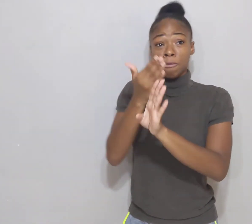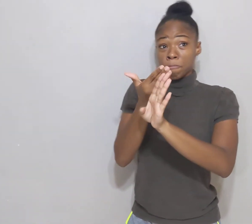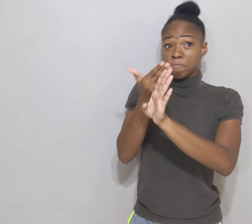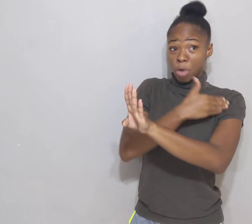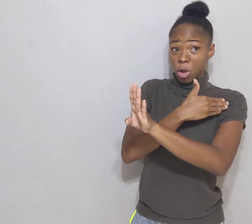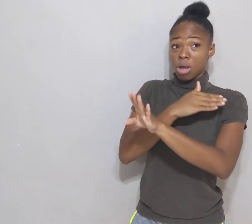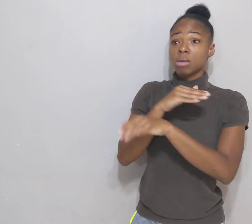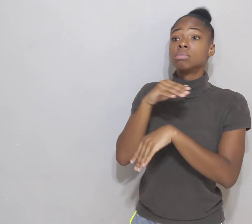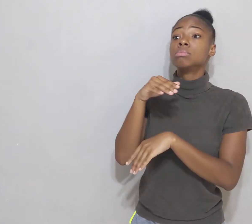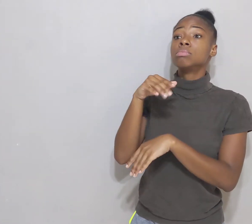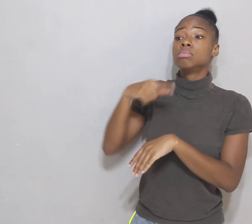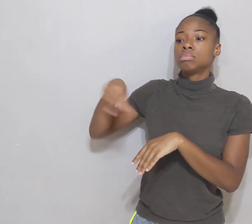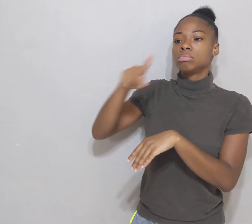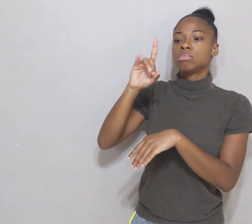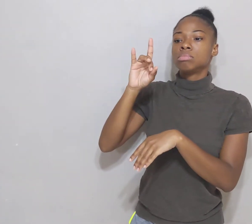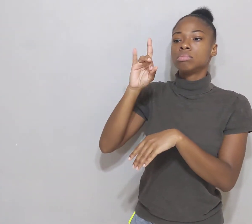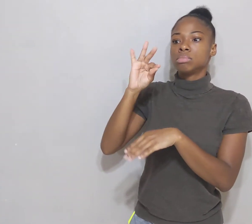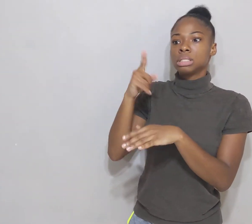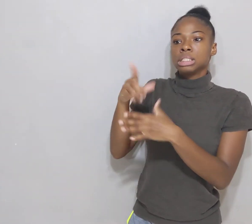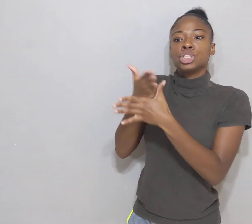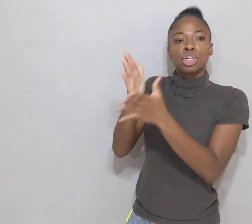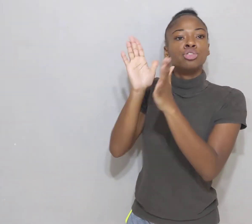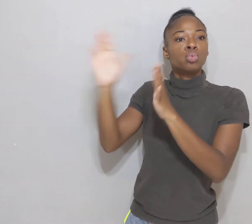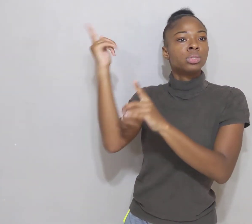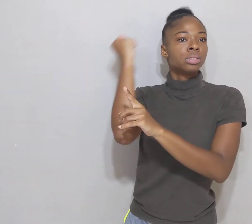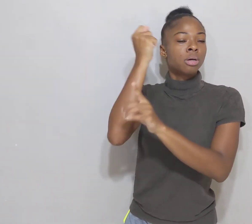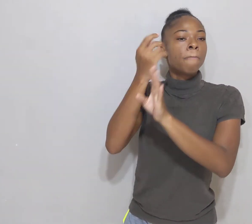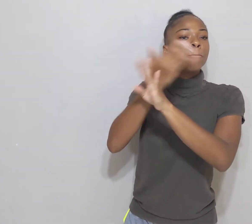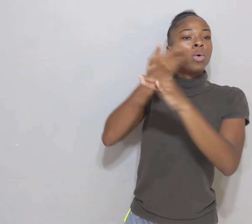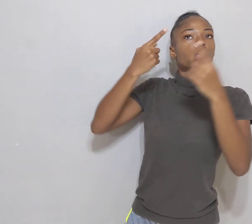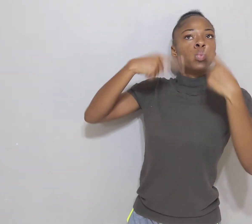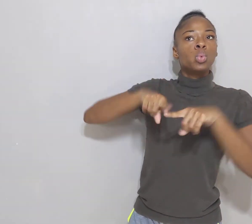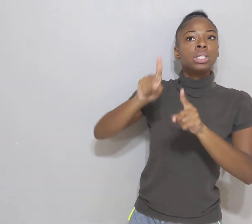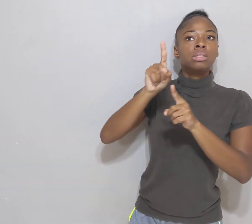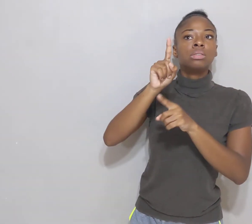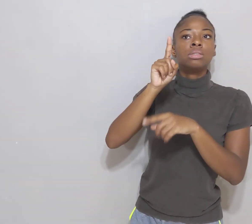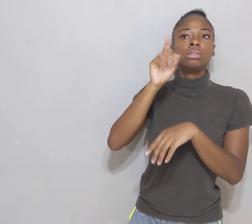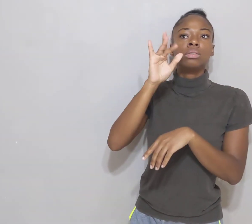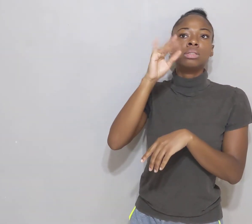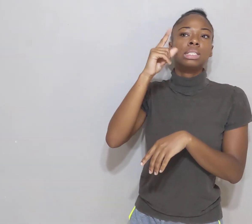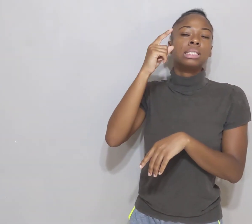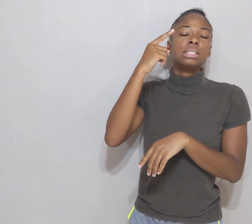hanging out. It was interesting because before